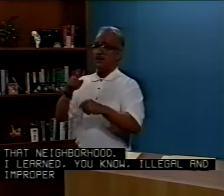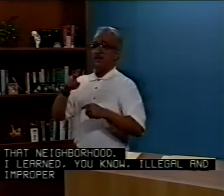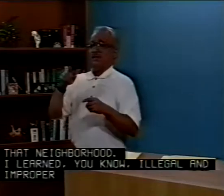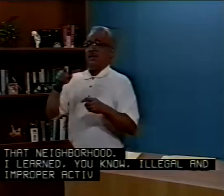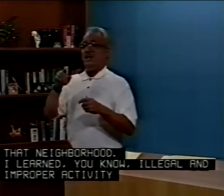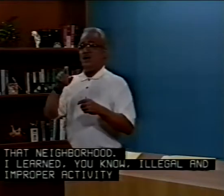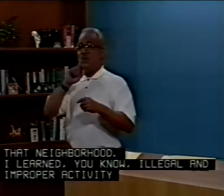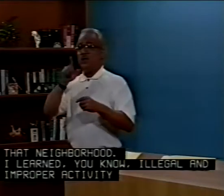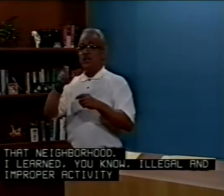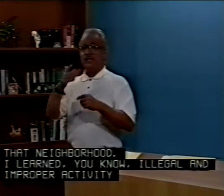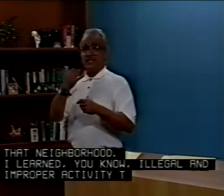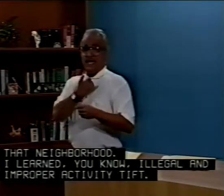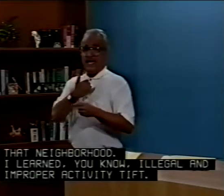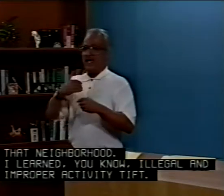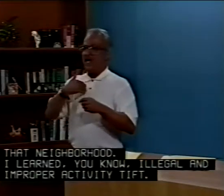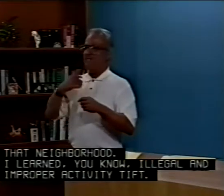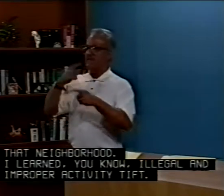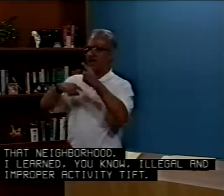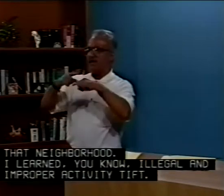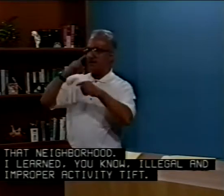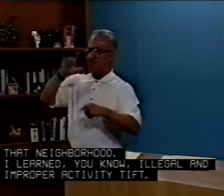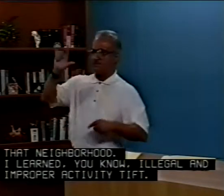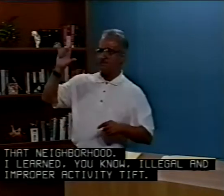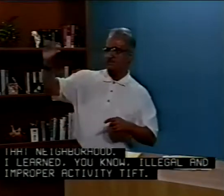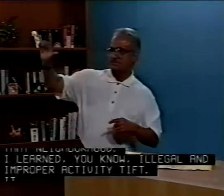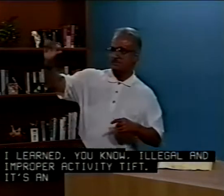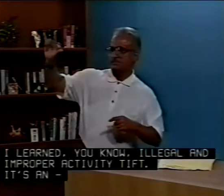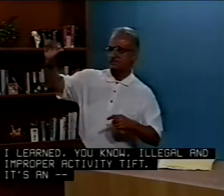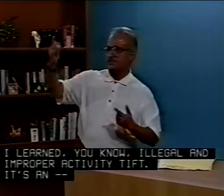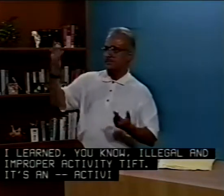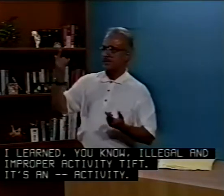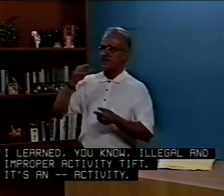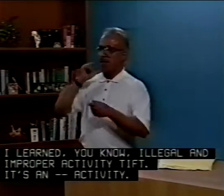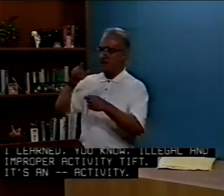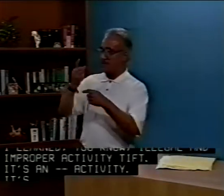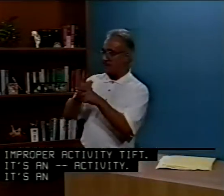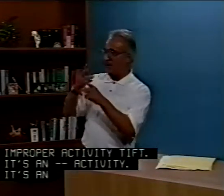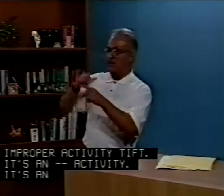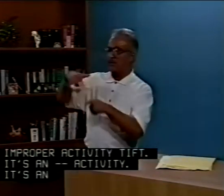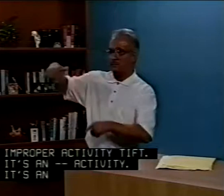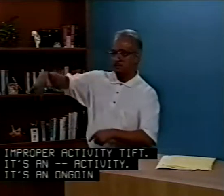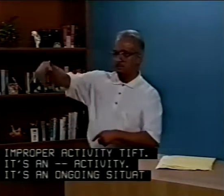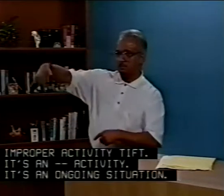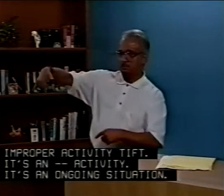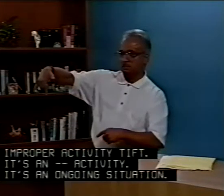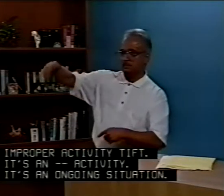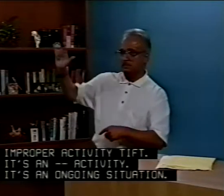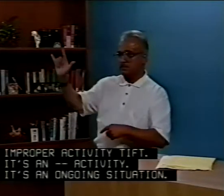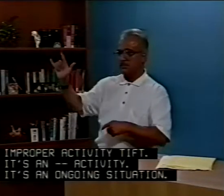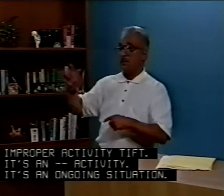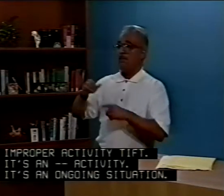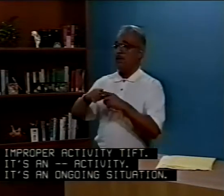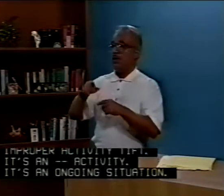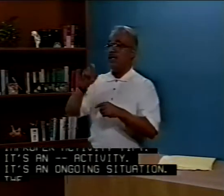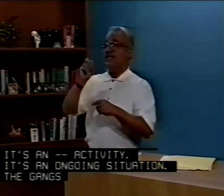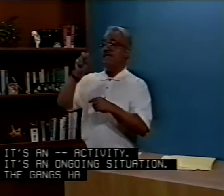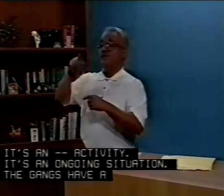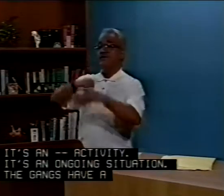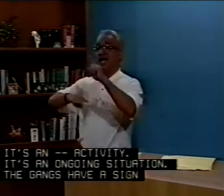It's an ongoing situation. The gangs have a sign like this, for example. They actually sign it this way,